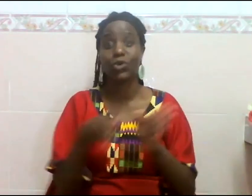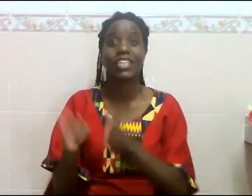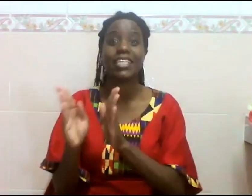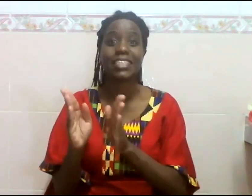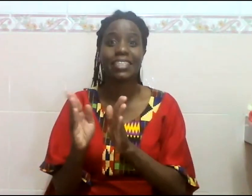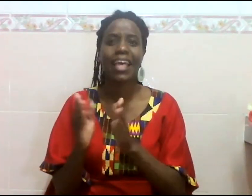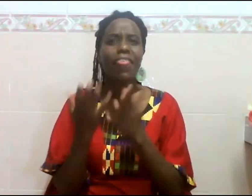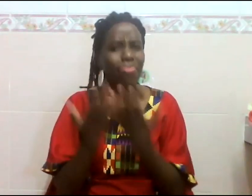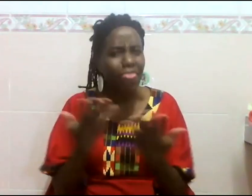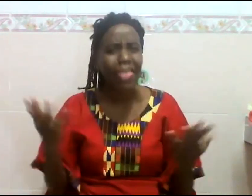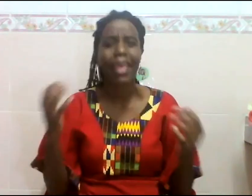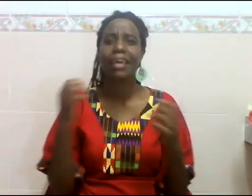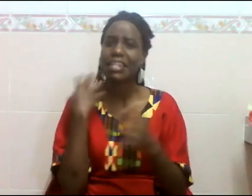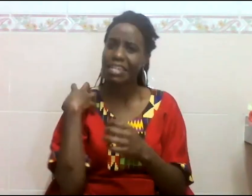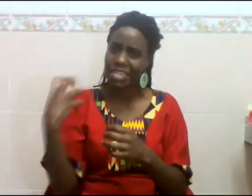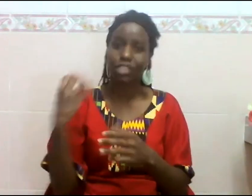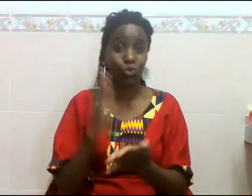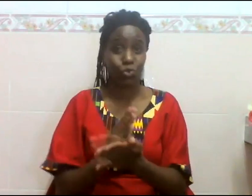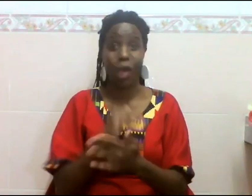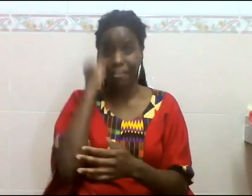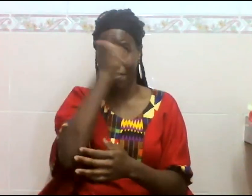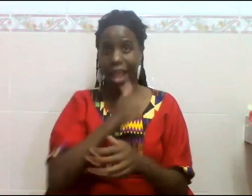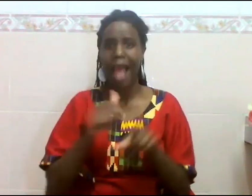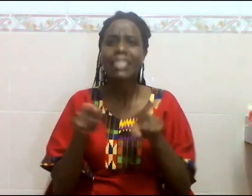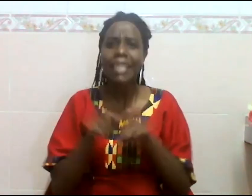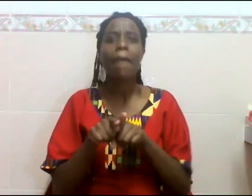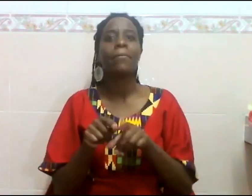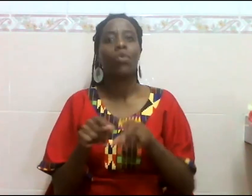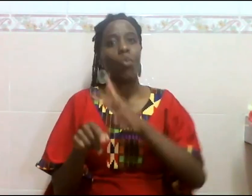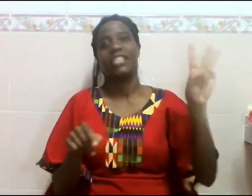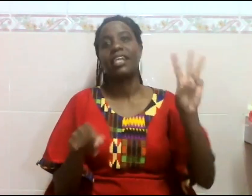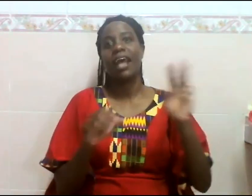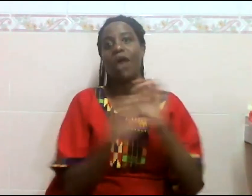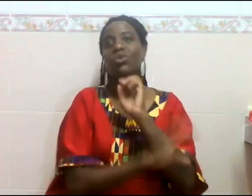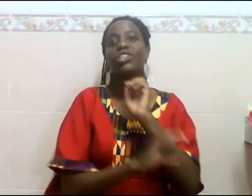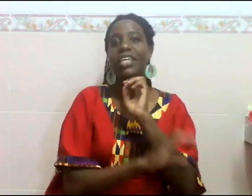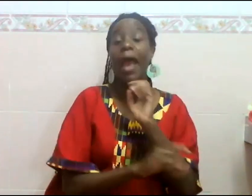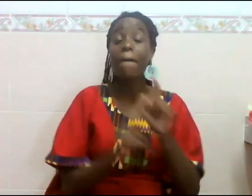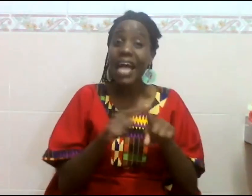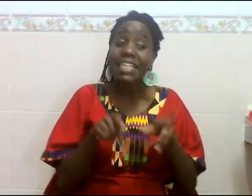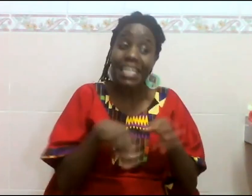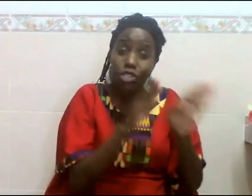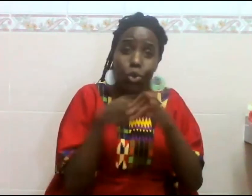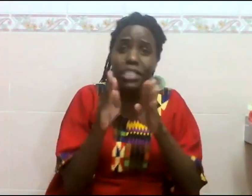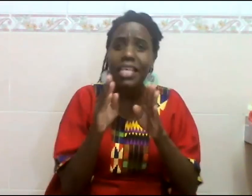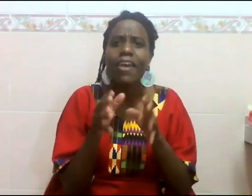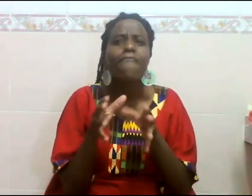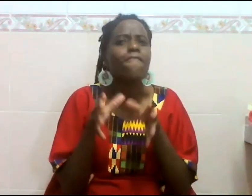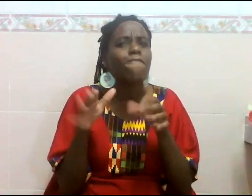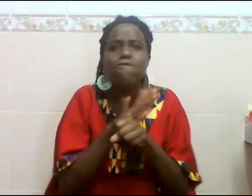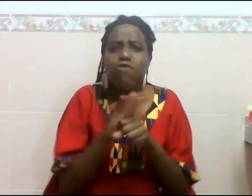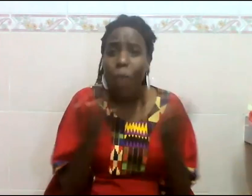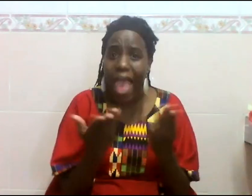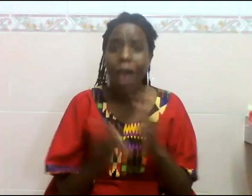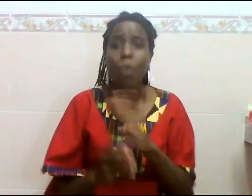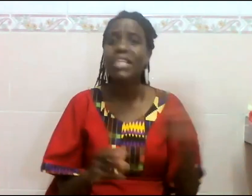this development that is happening in other countries, in the Western countries, is actually from resources that are coming here, because we actually are not taking what